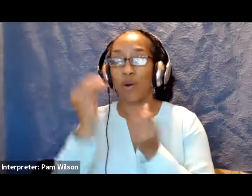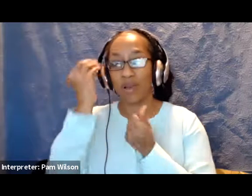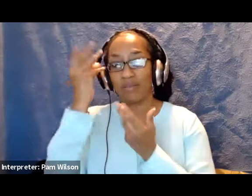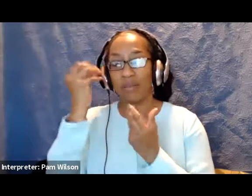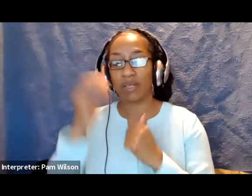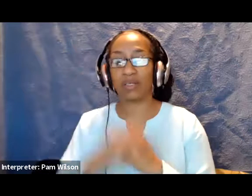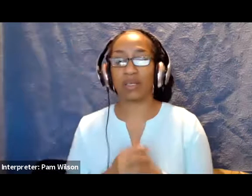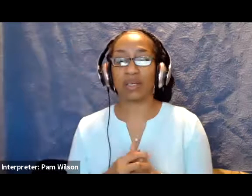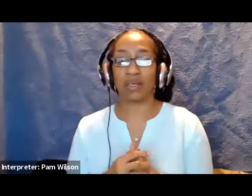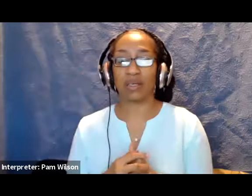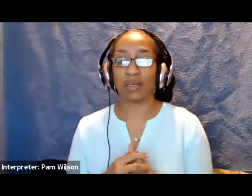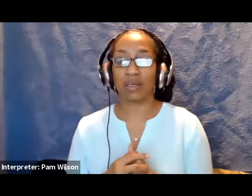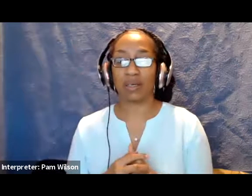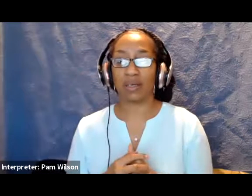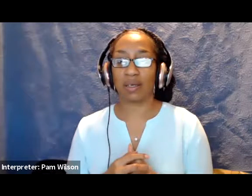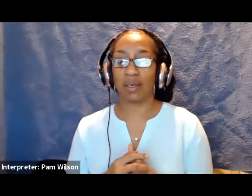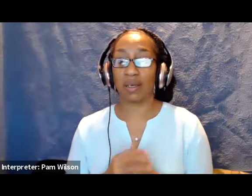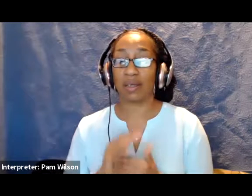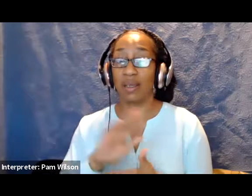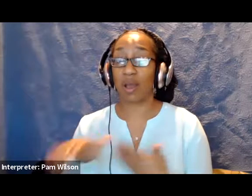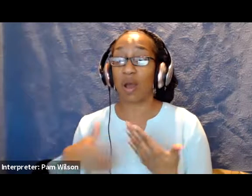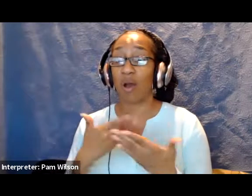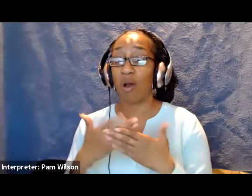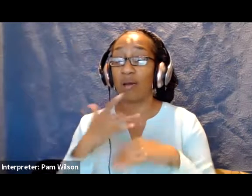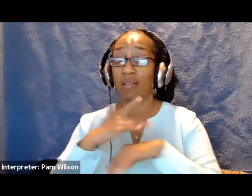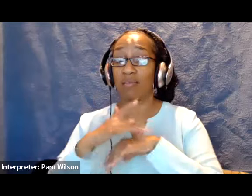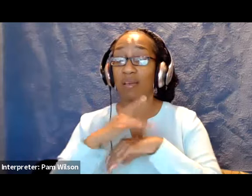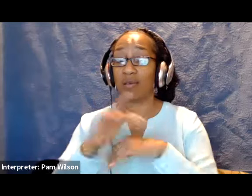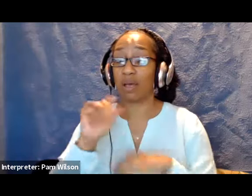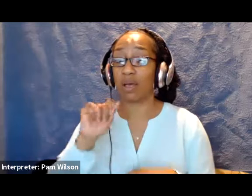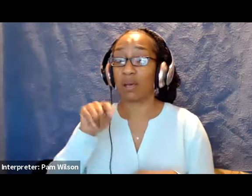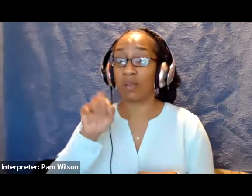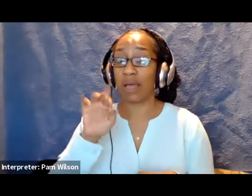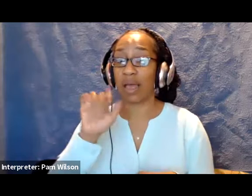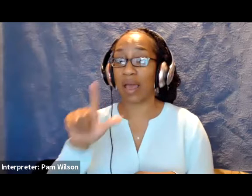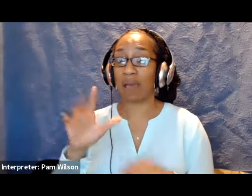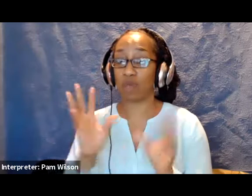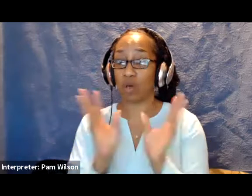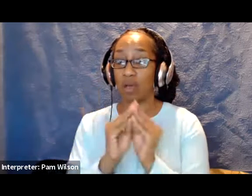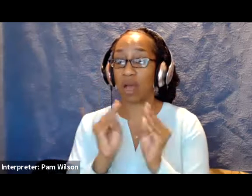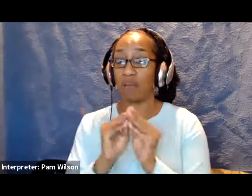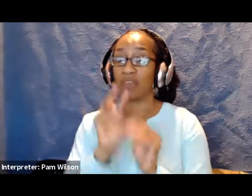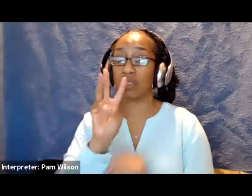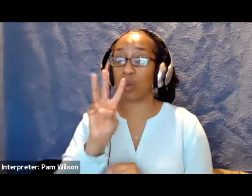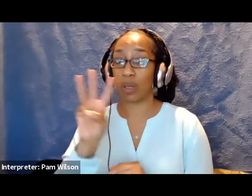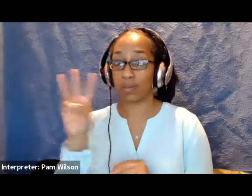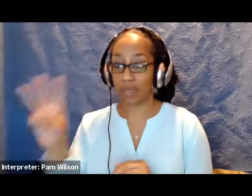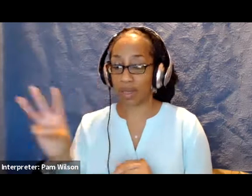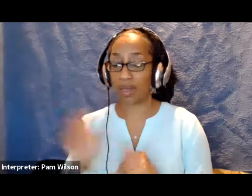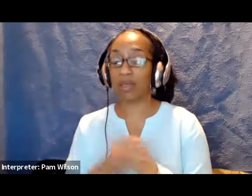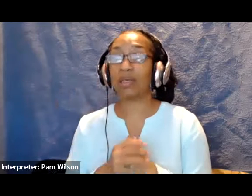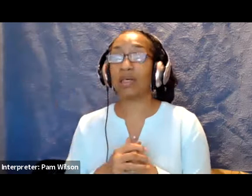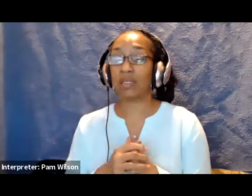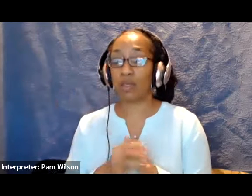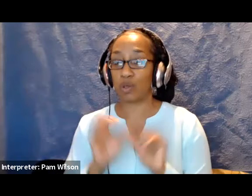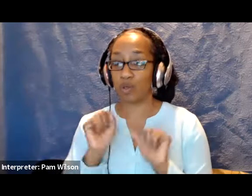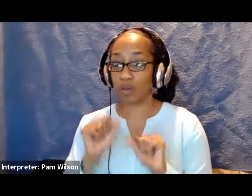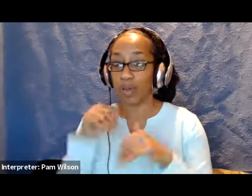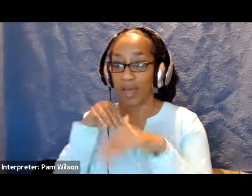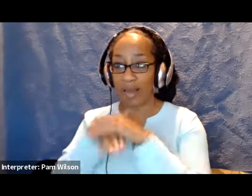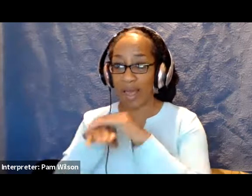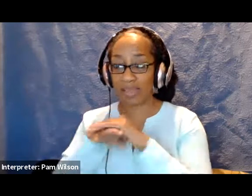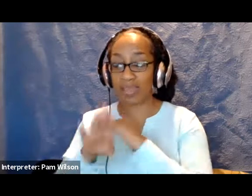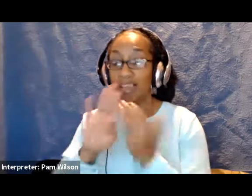And all of those are actually available on the April conference website under this session's presentation material. So you can go and access the